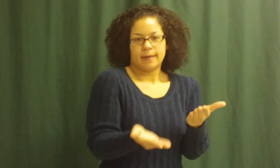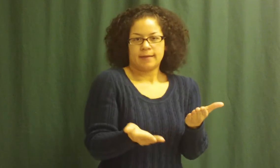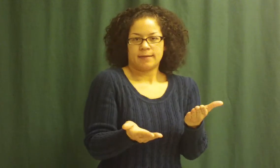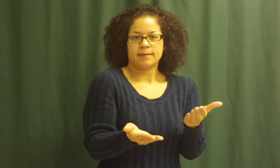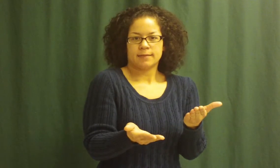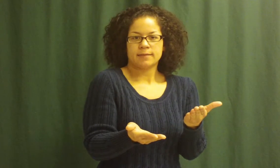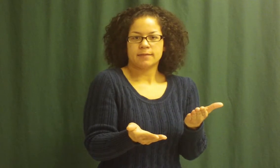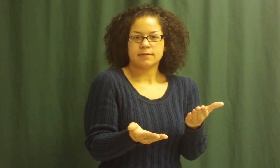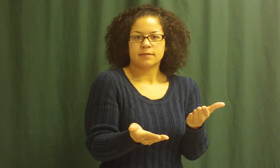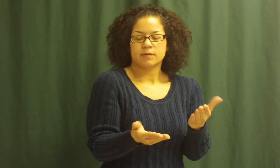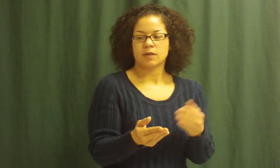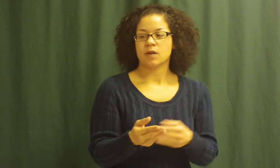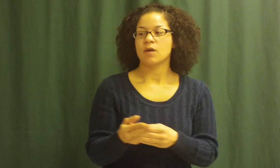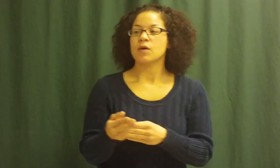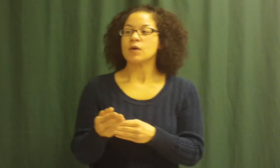people who share a common culture.